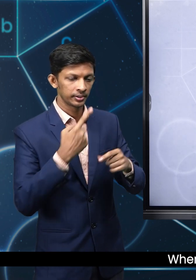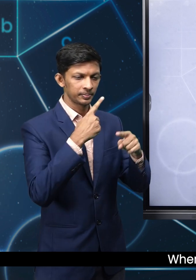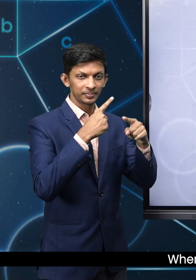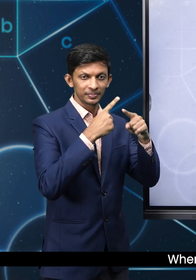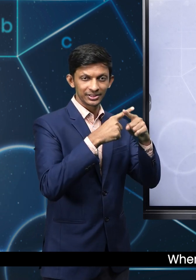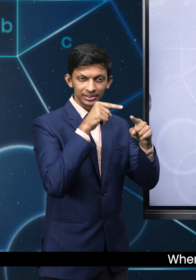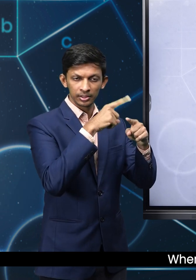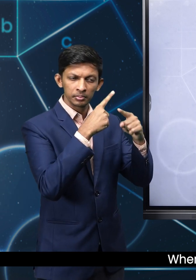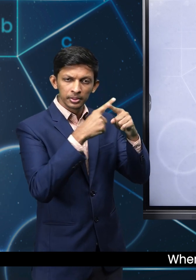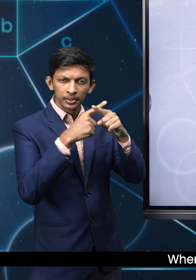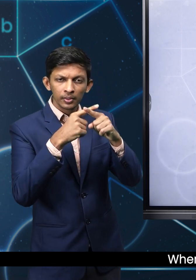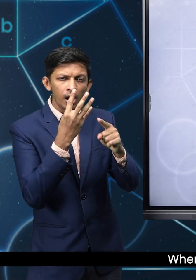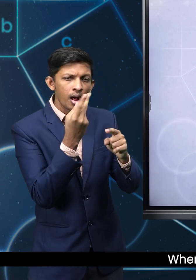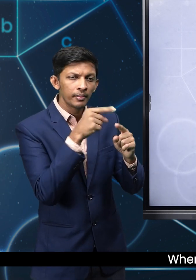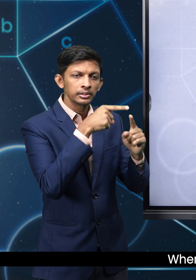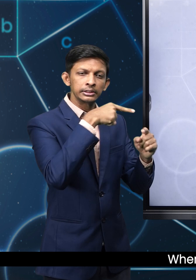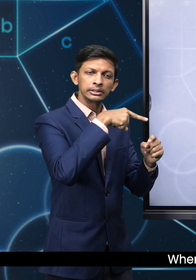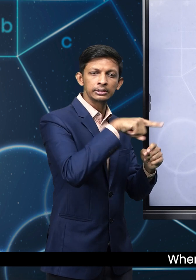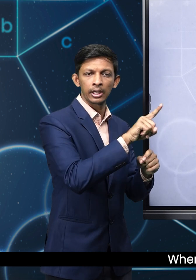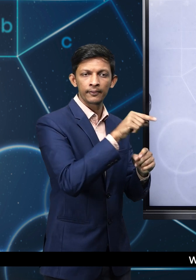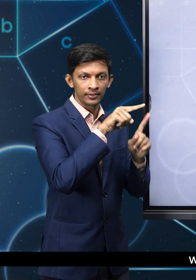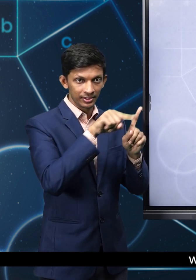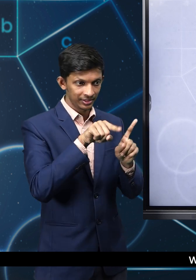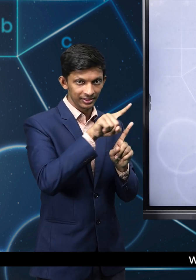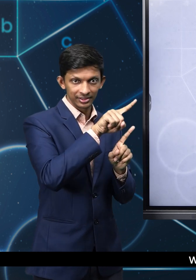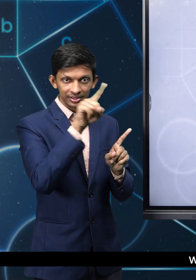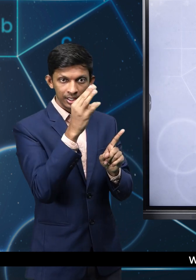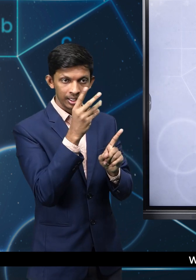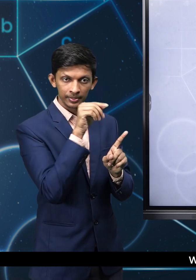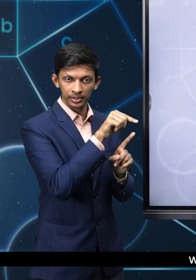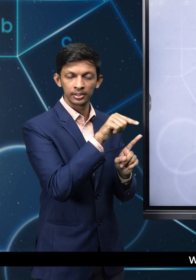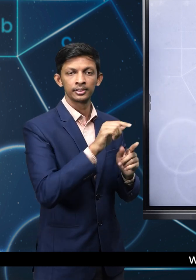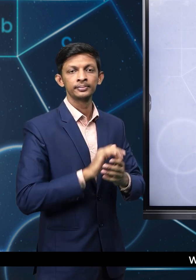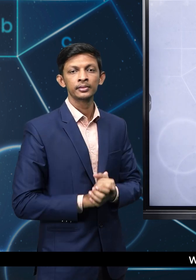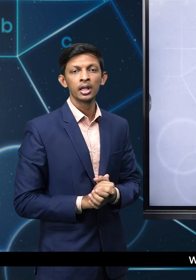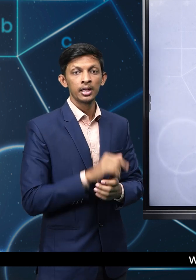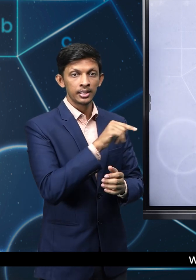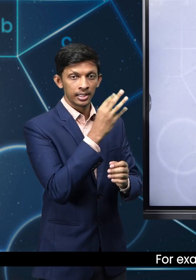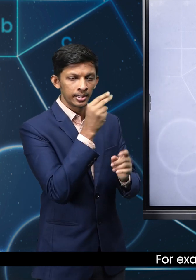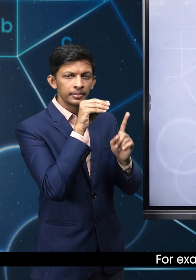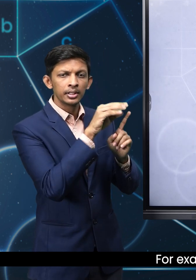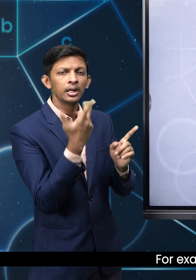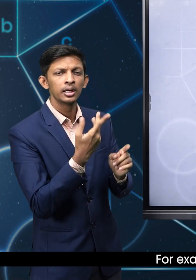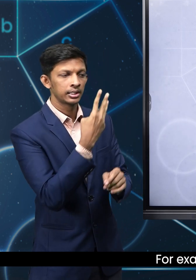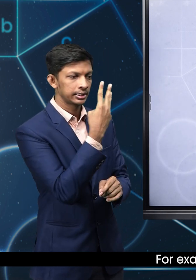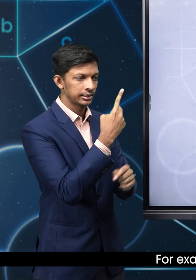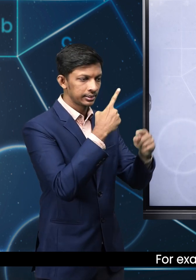When we multiply the number by itself, we get the square of a number. For example, 3